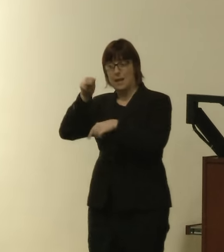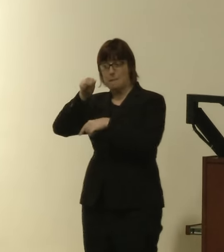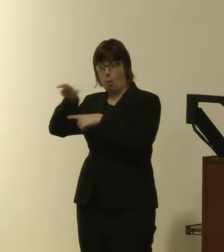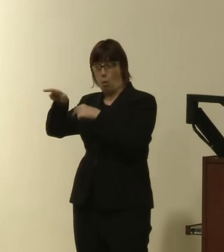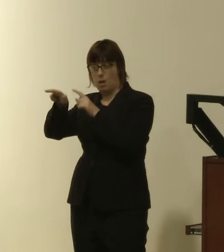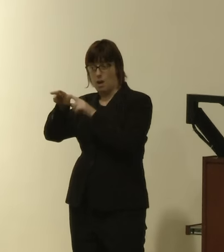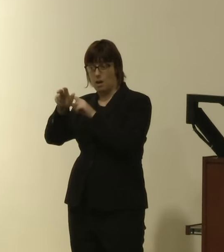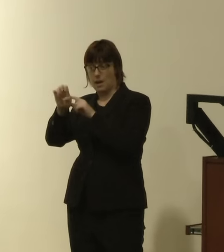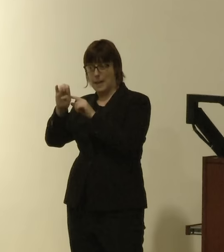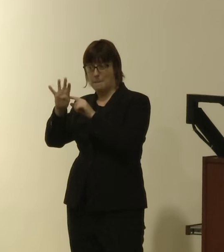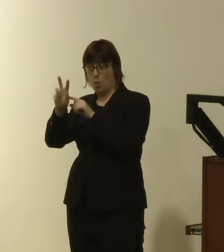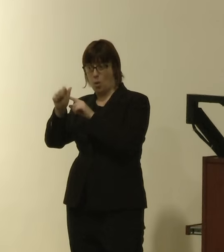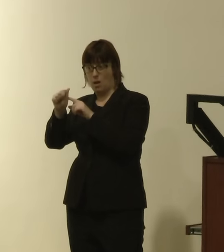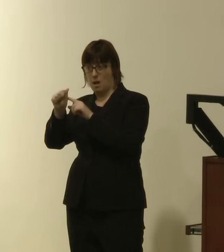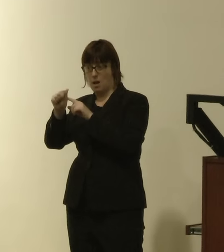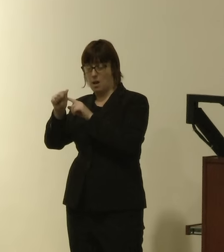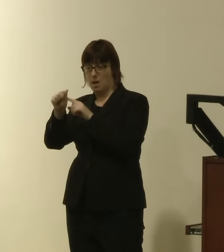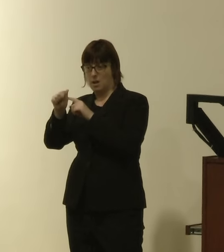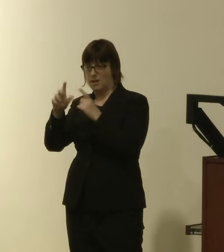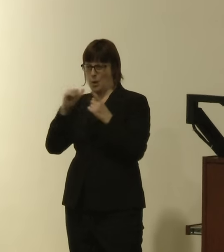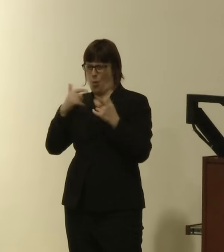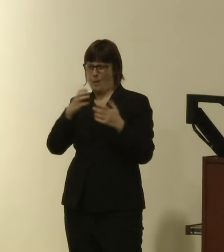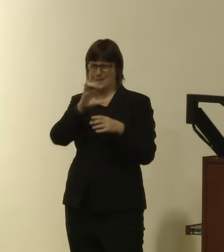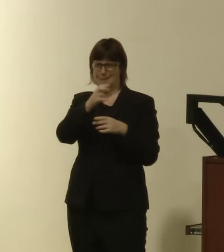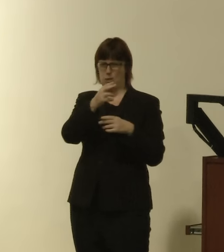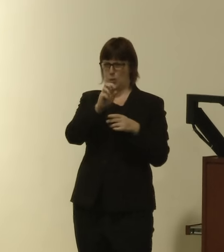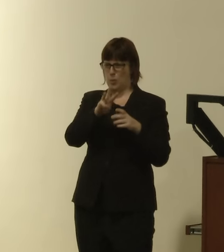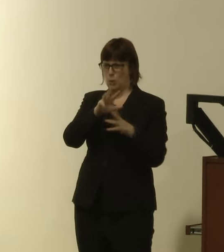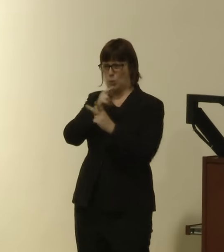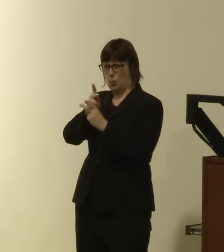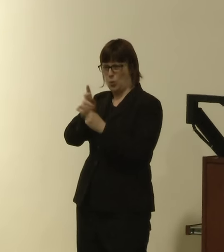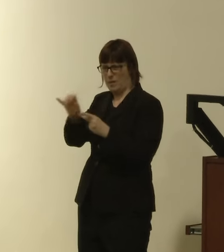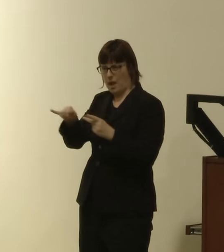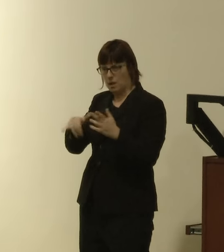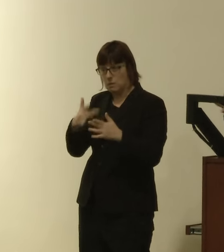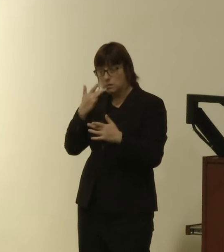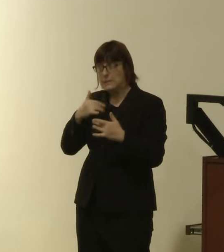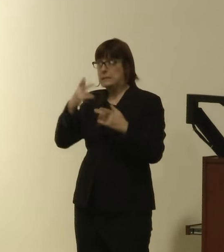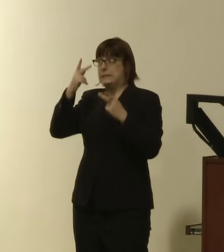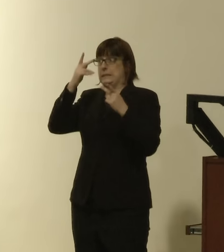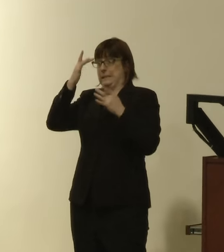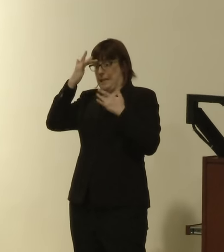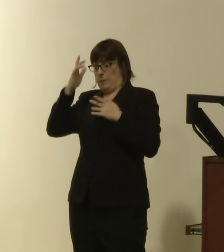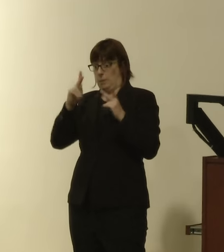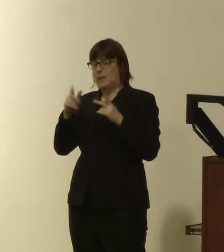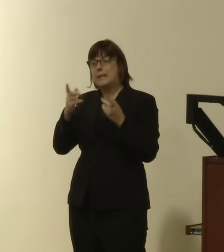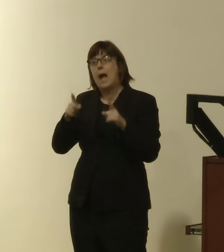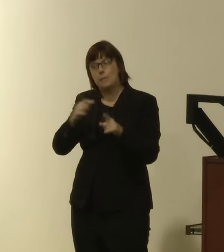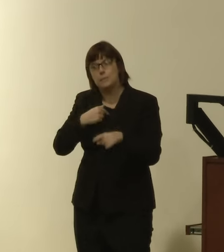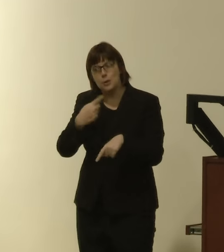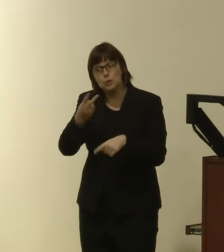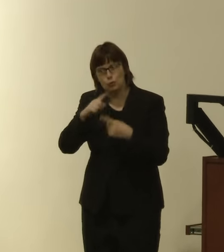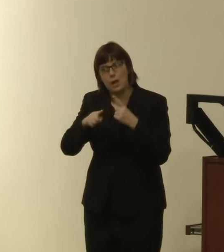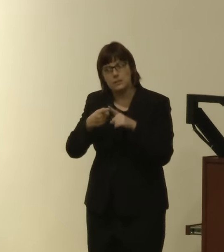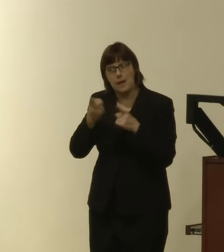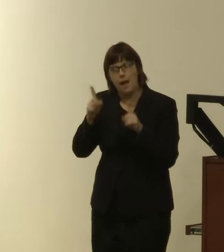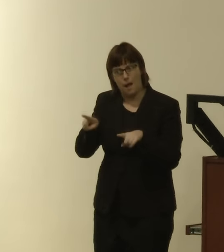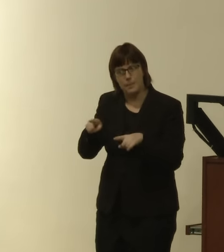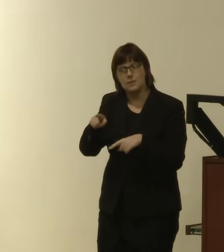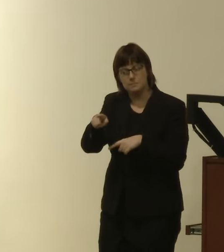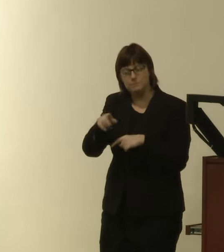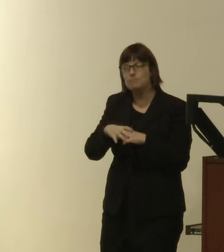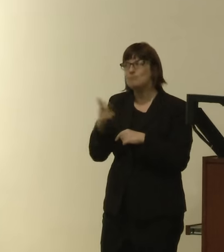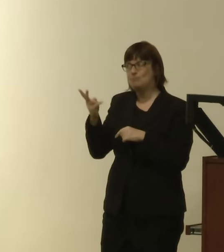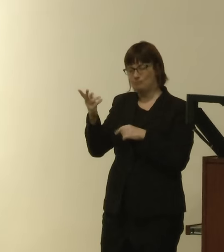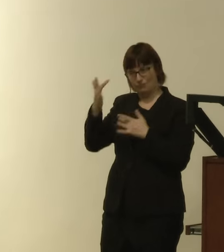treated, you know, in it by a community health worker, right? You'd want, if you're already sick with Ebola, that's what happened to my two friends, right? They